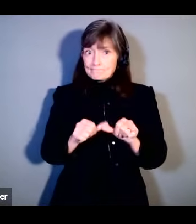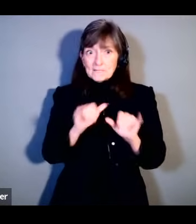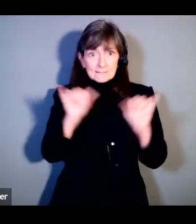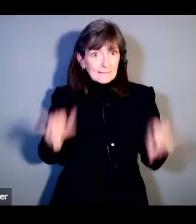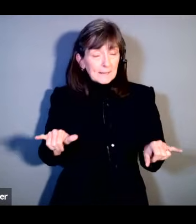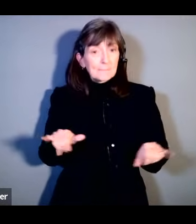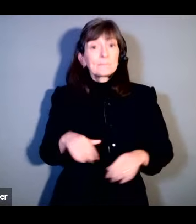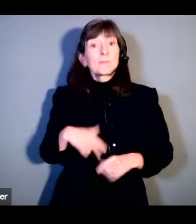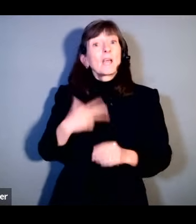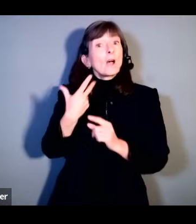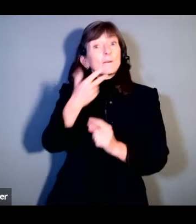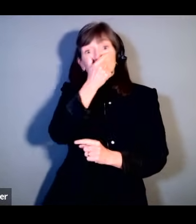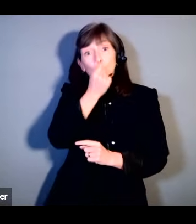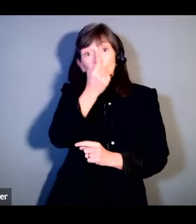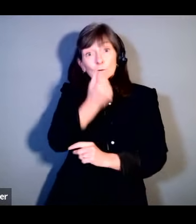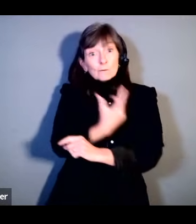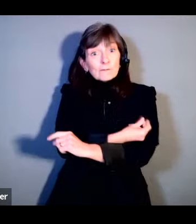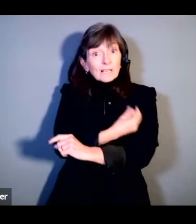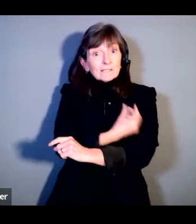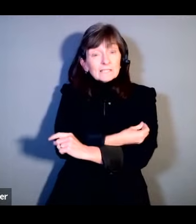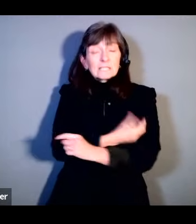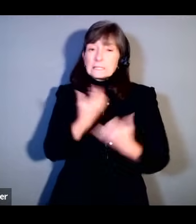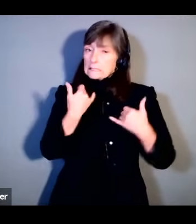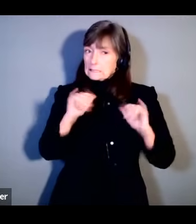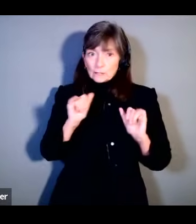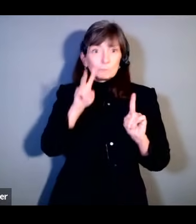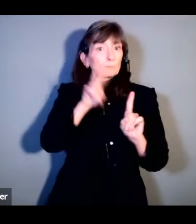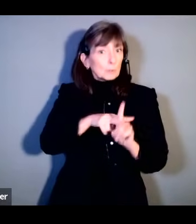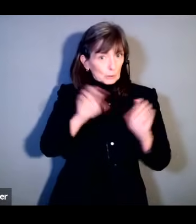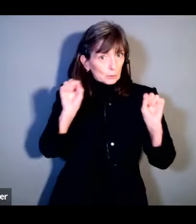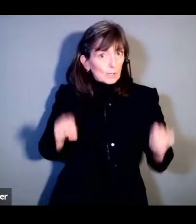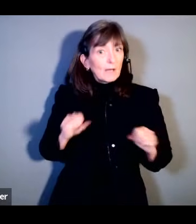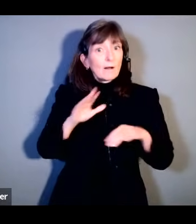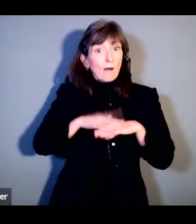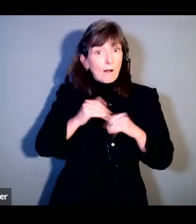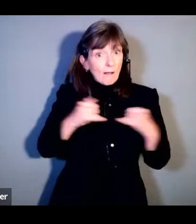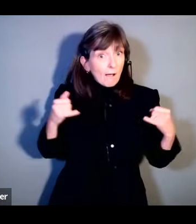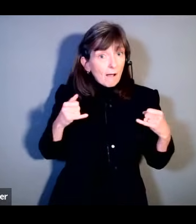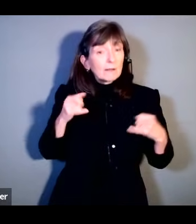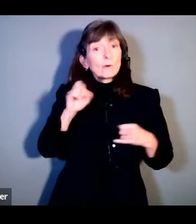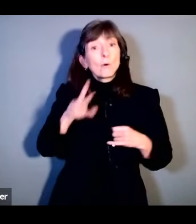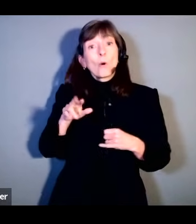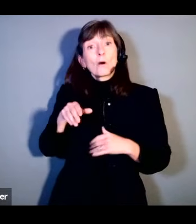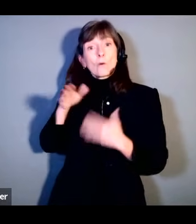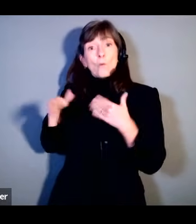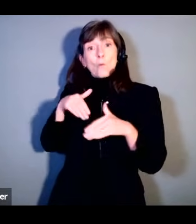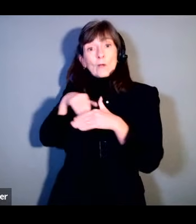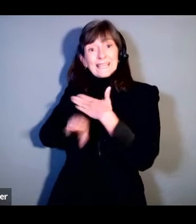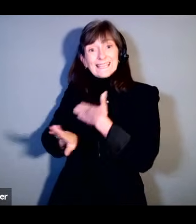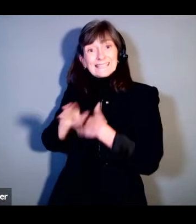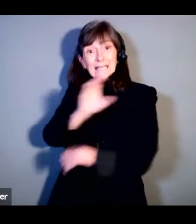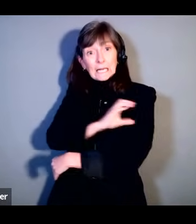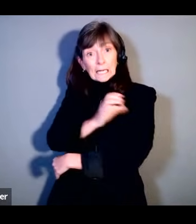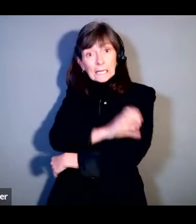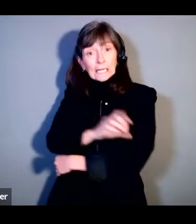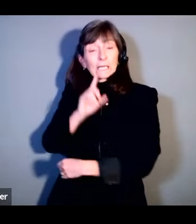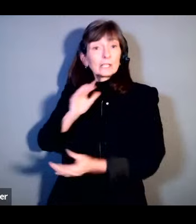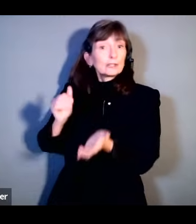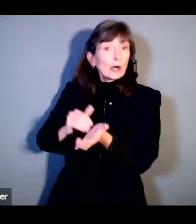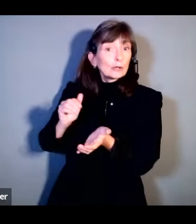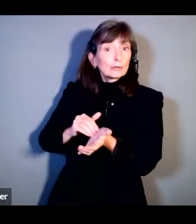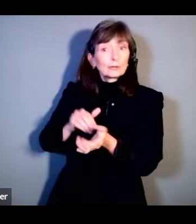influenza. So anyone can still book a vaccination online or go to a walk-in clinic, a pharmacy, or physician in their